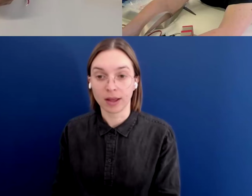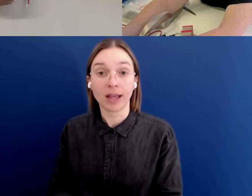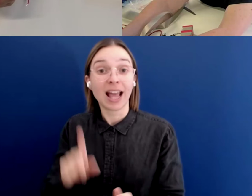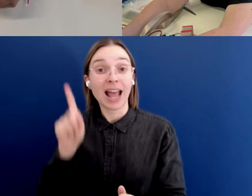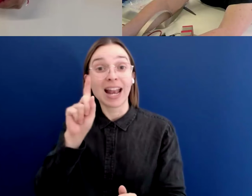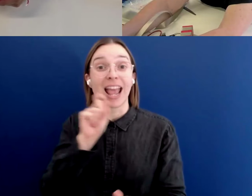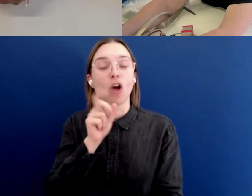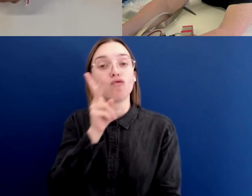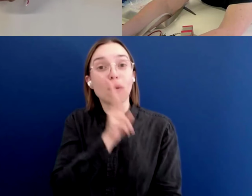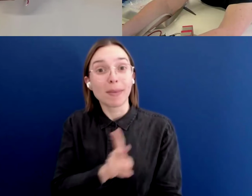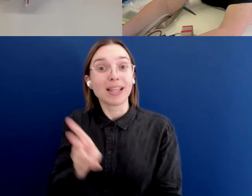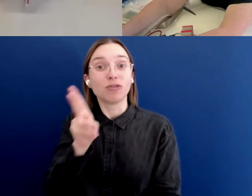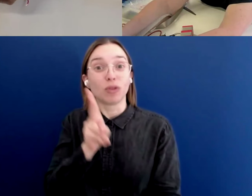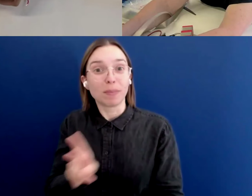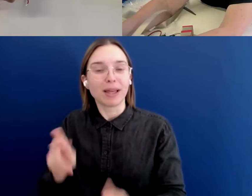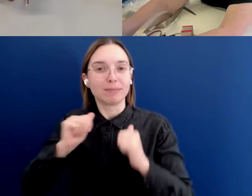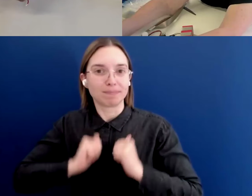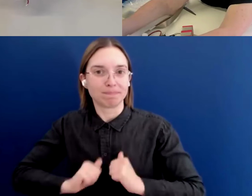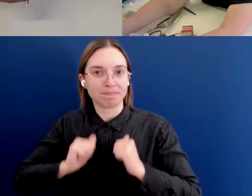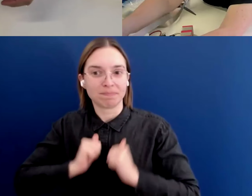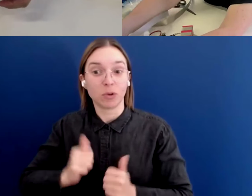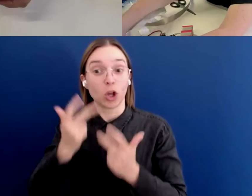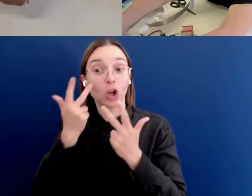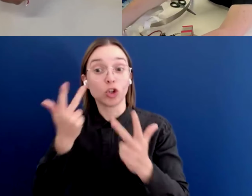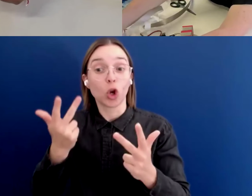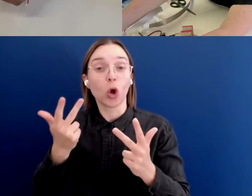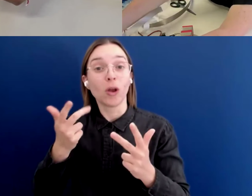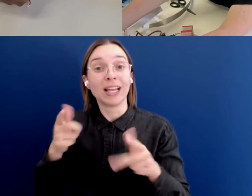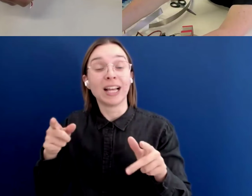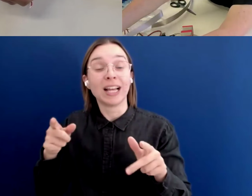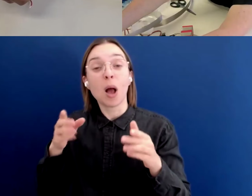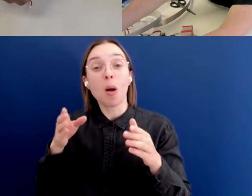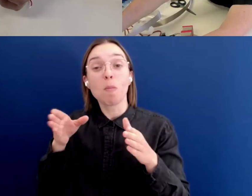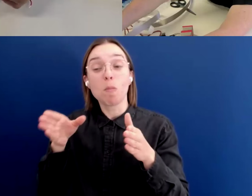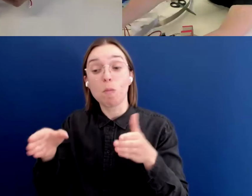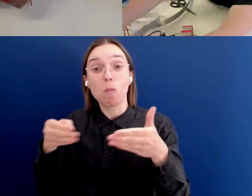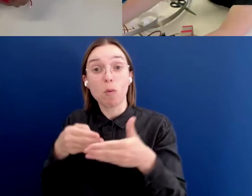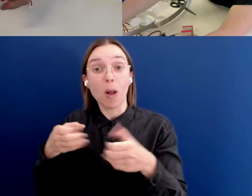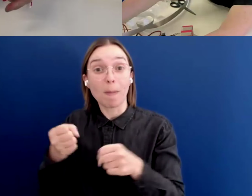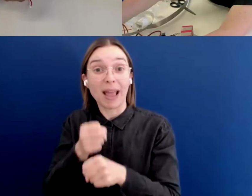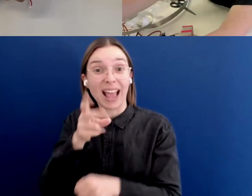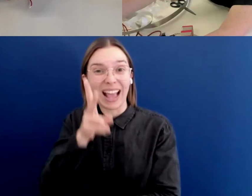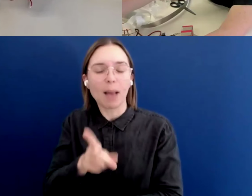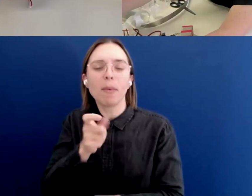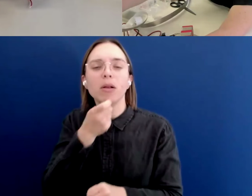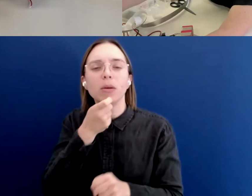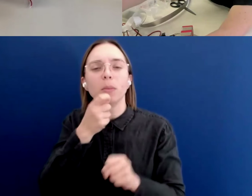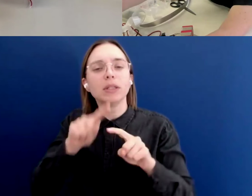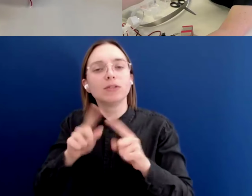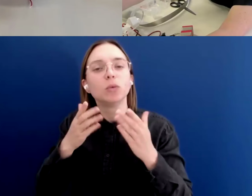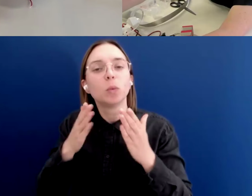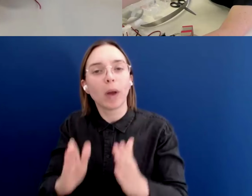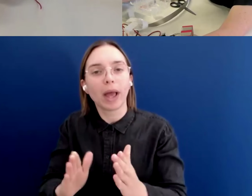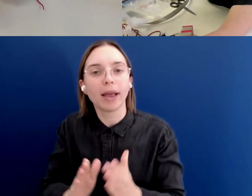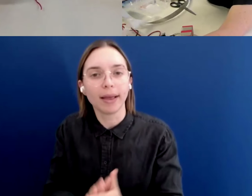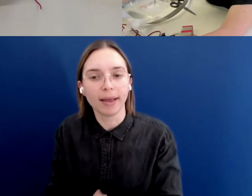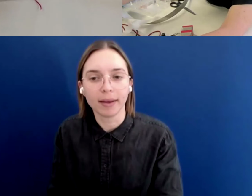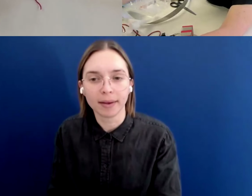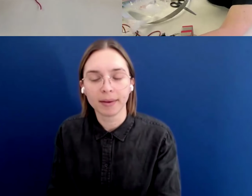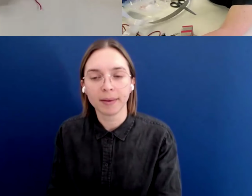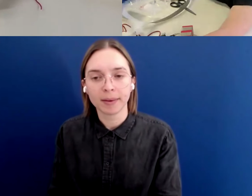same process, but slightly different. And this is what we'll be doing today, is the same thing, sort of multiple